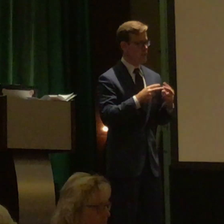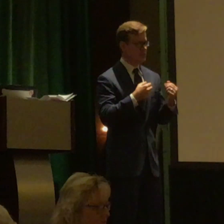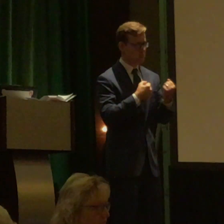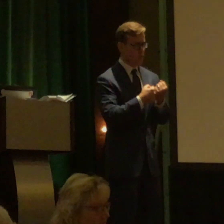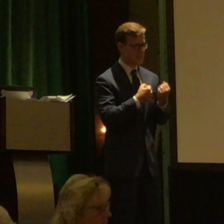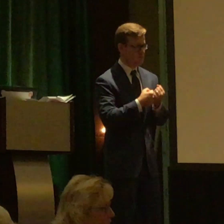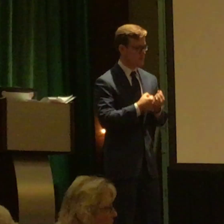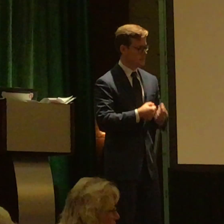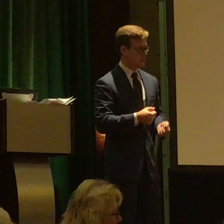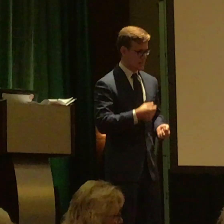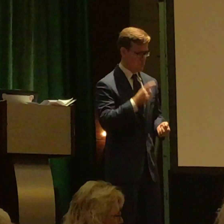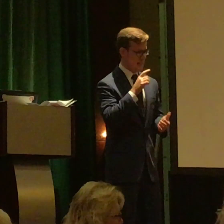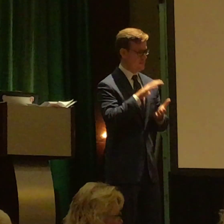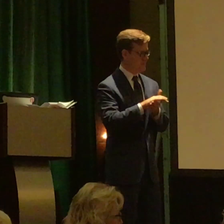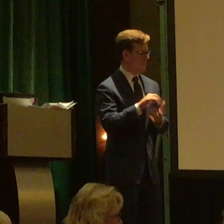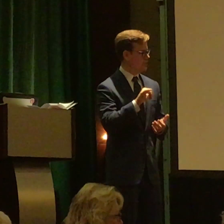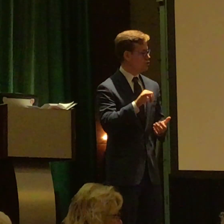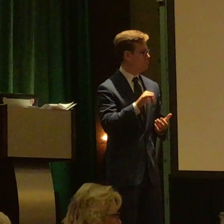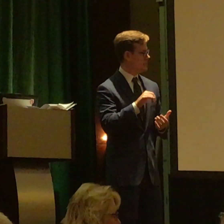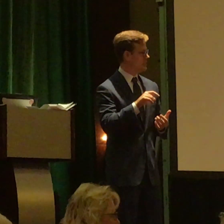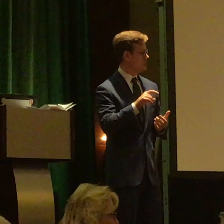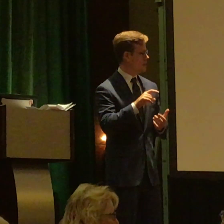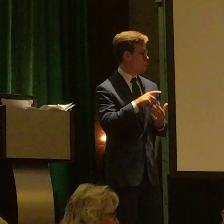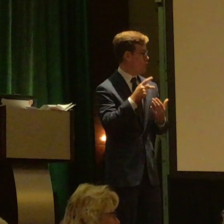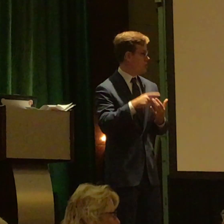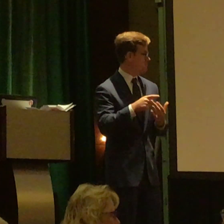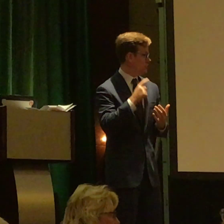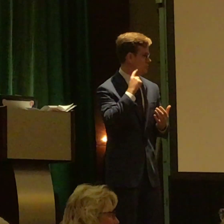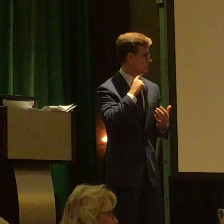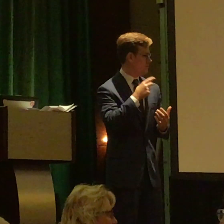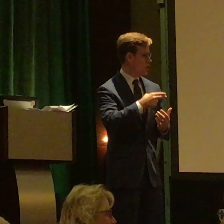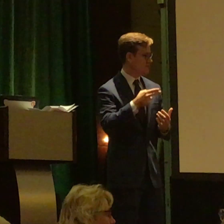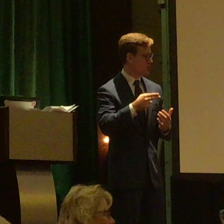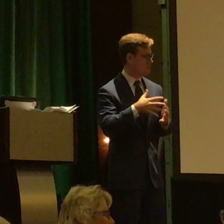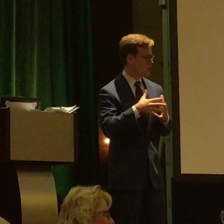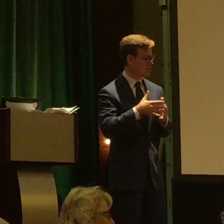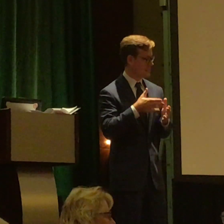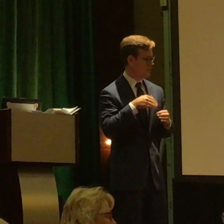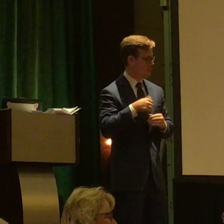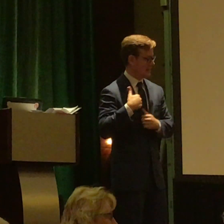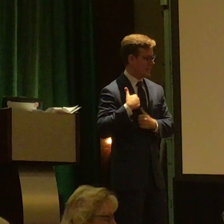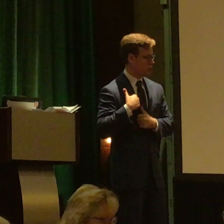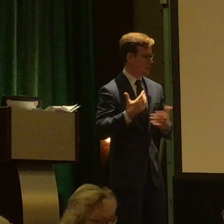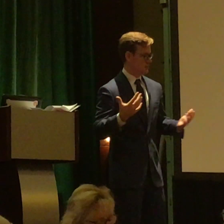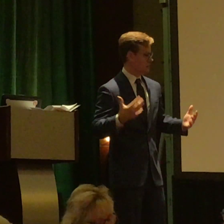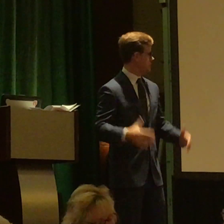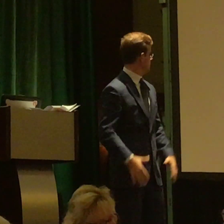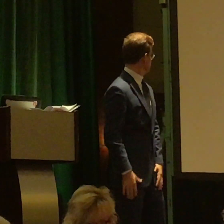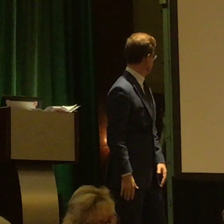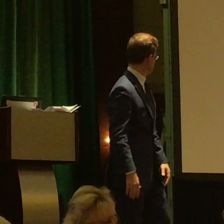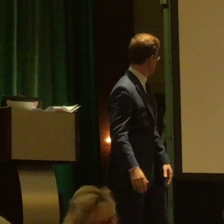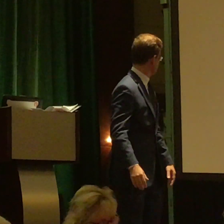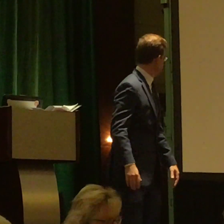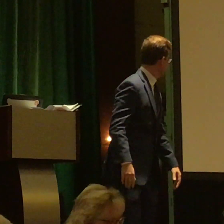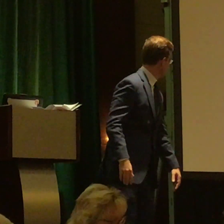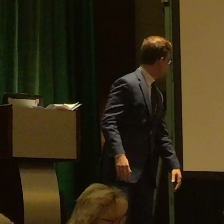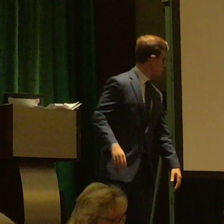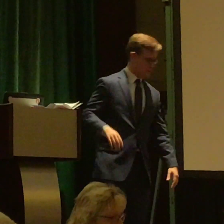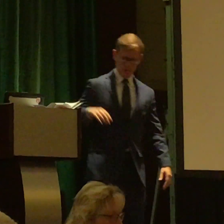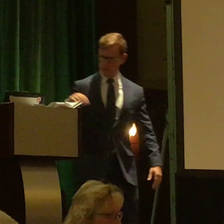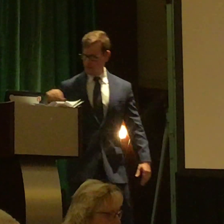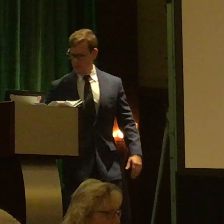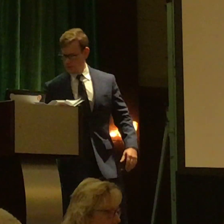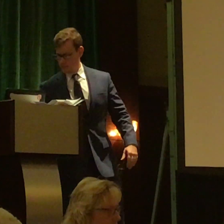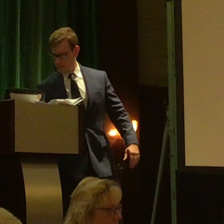audiologist. But he's very, very supportive, and he believes that the program for deaf and hard of hearing Americans in